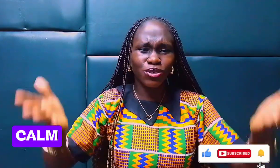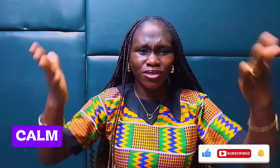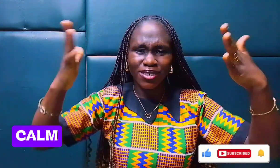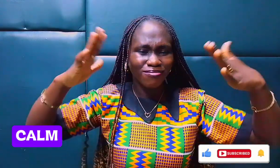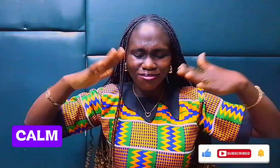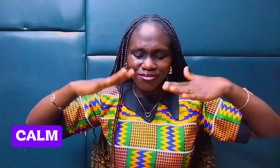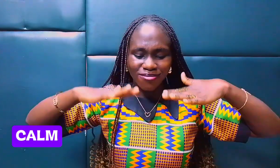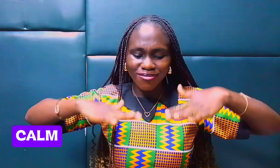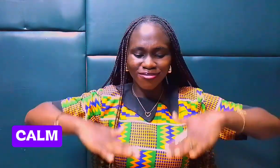you're